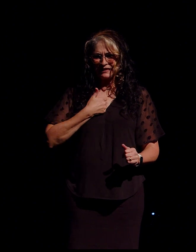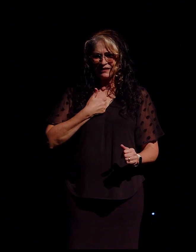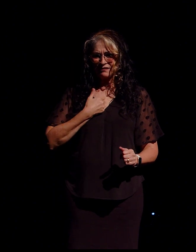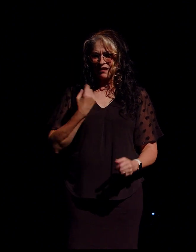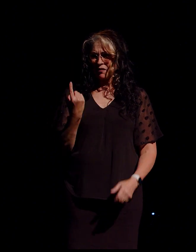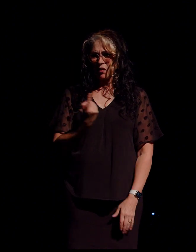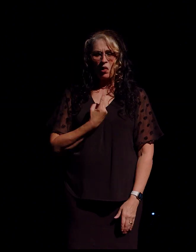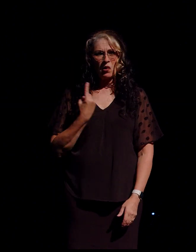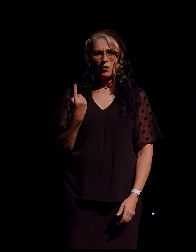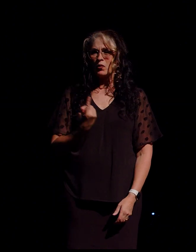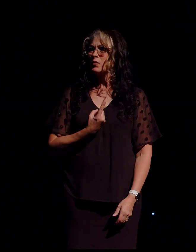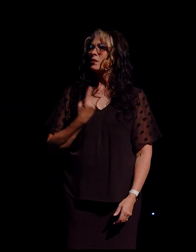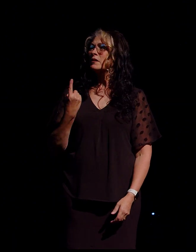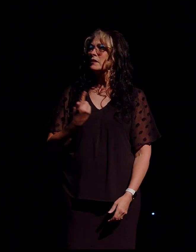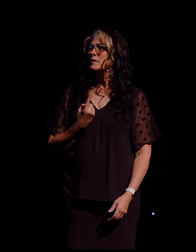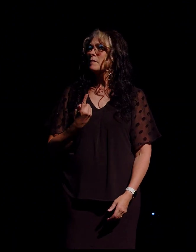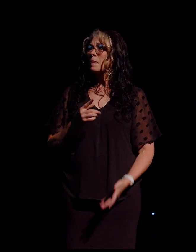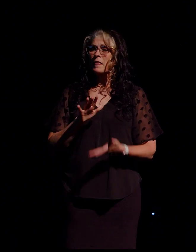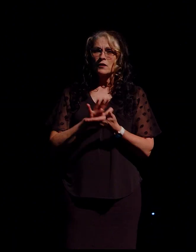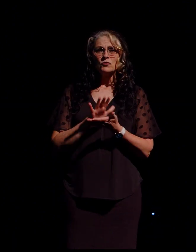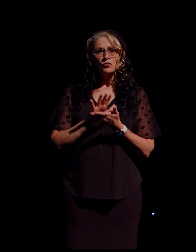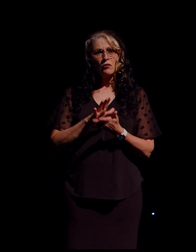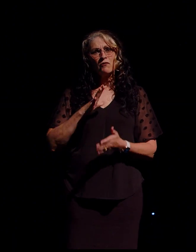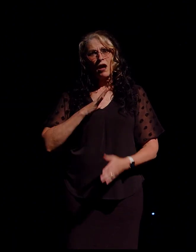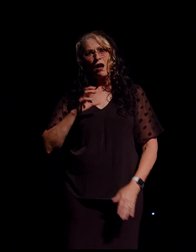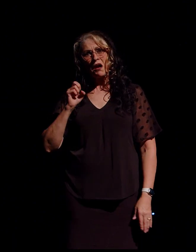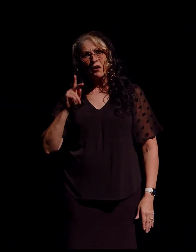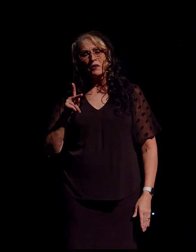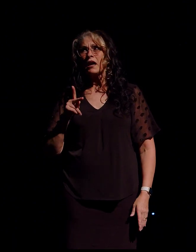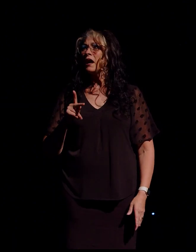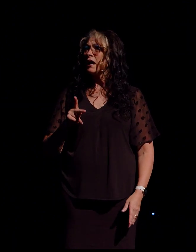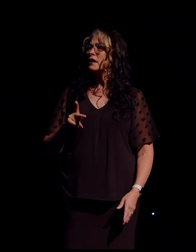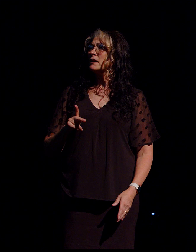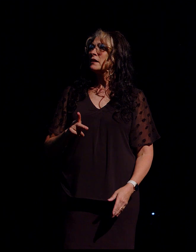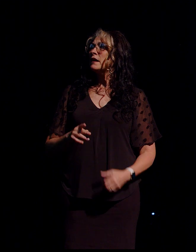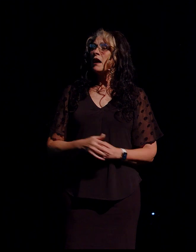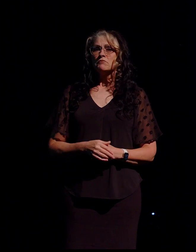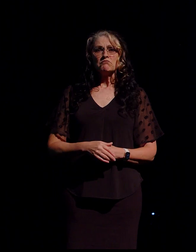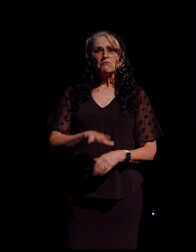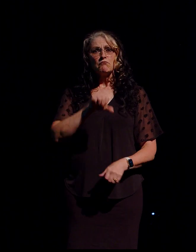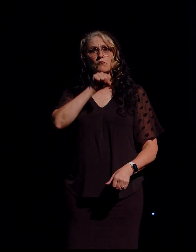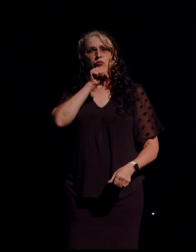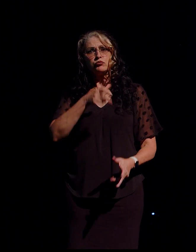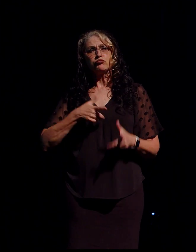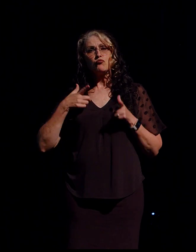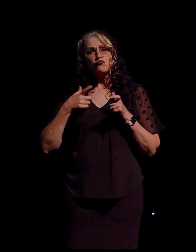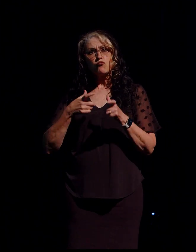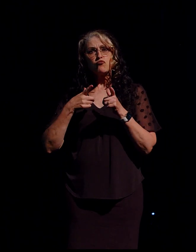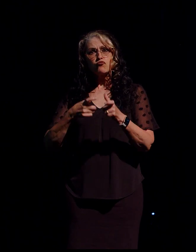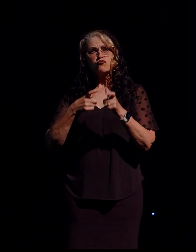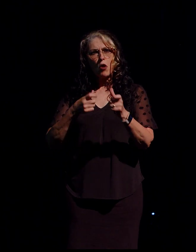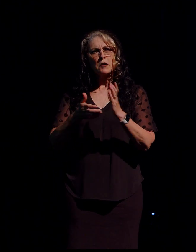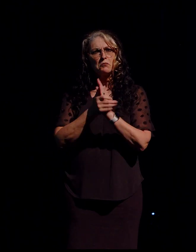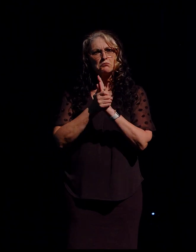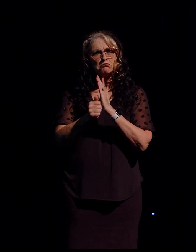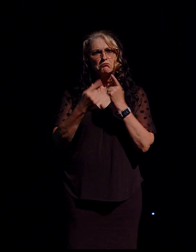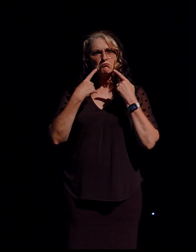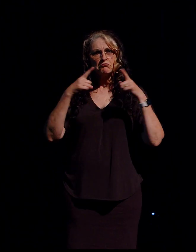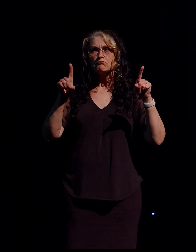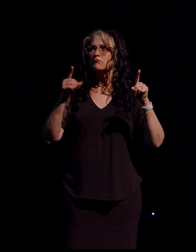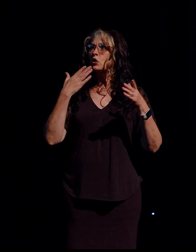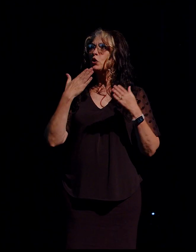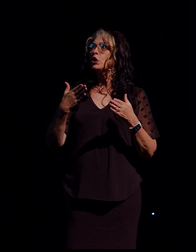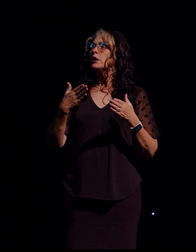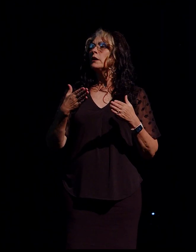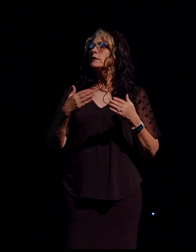on my own here. Well, in school I did okay, and I took to running and did well. One thing